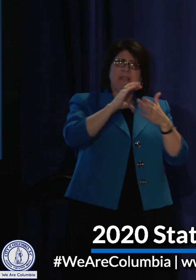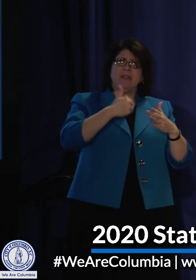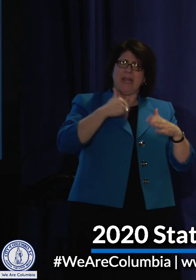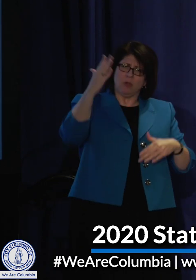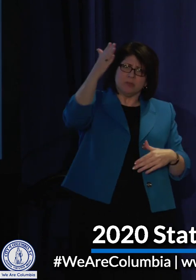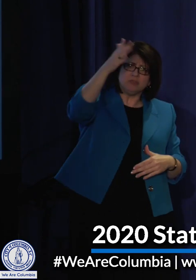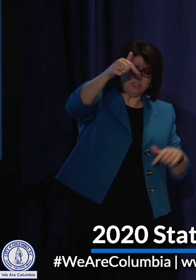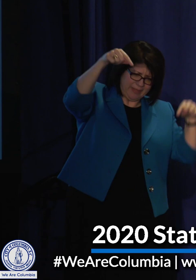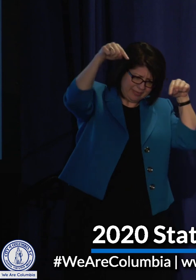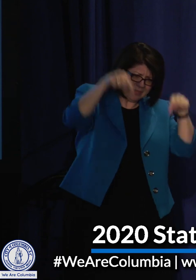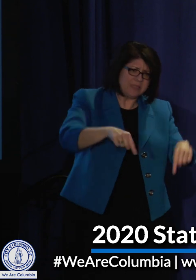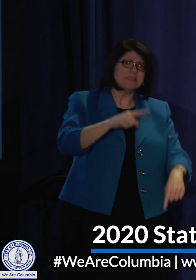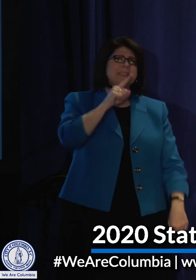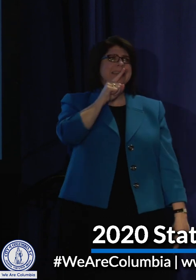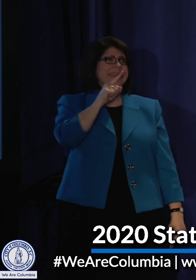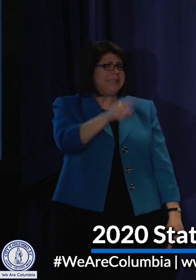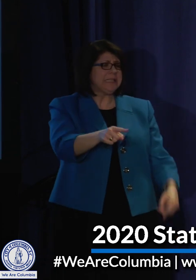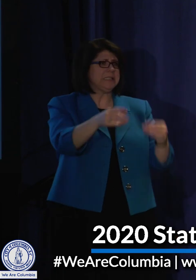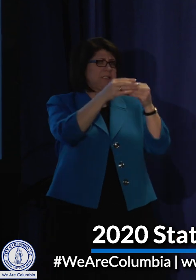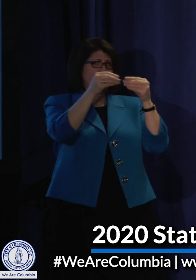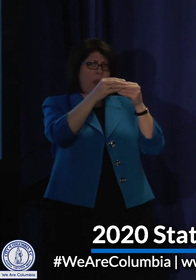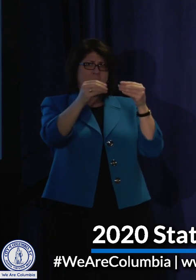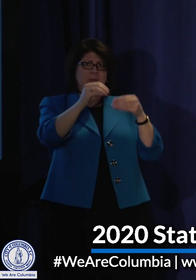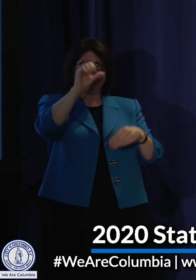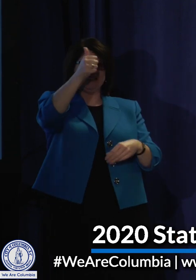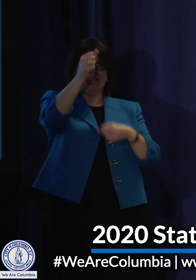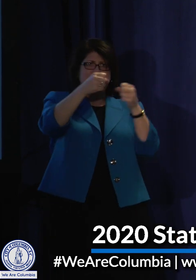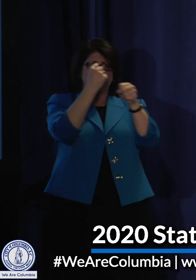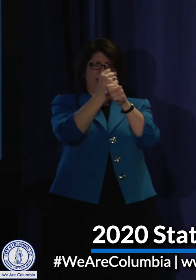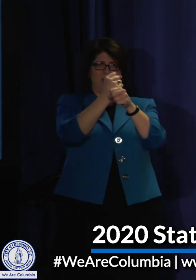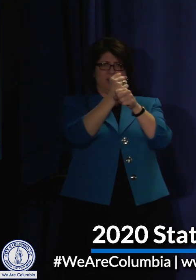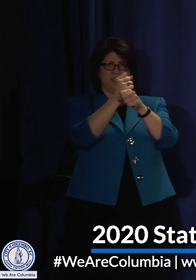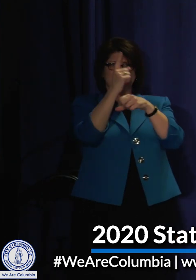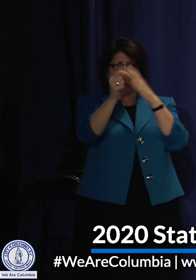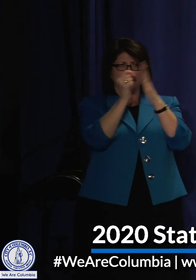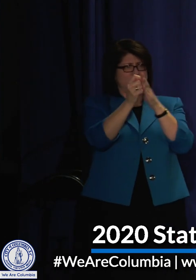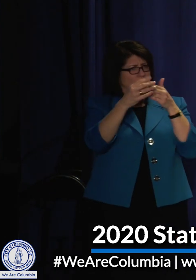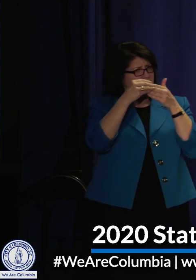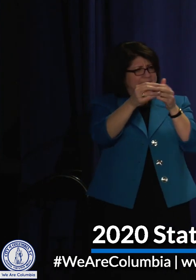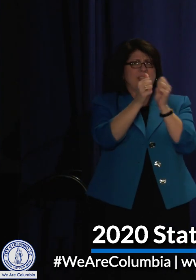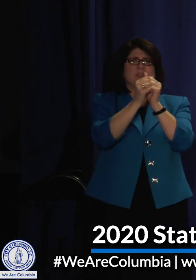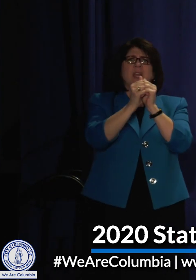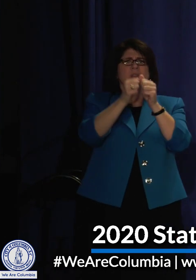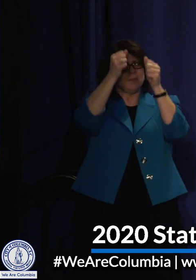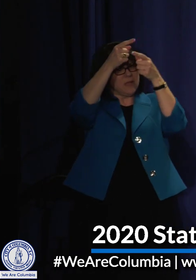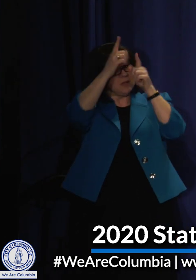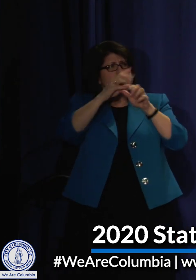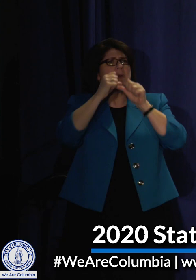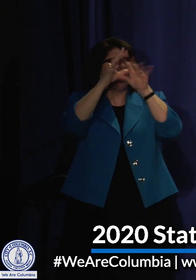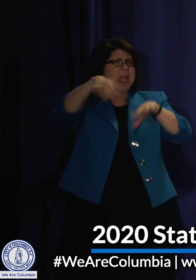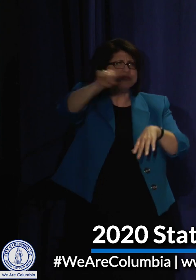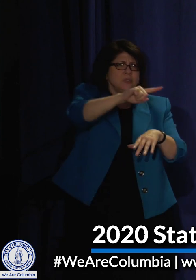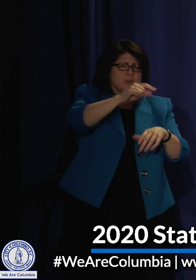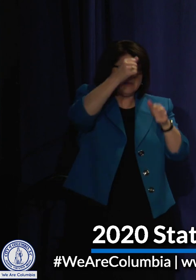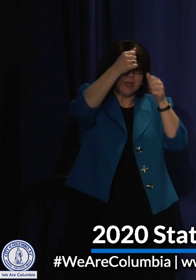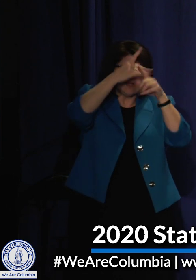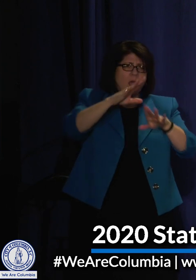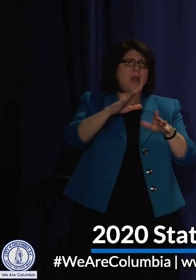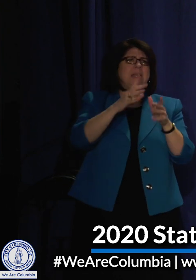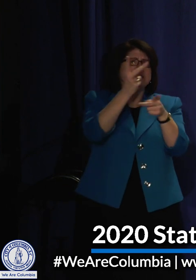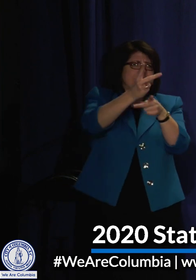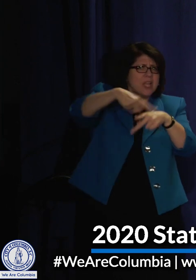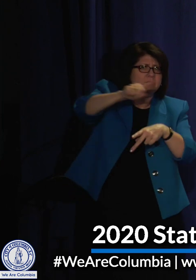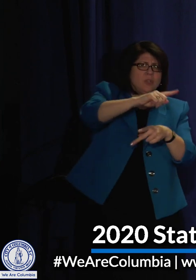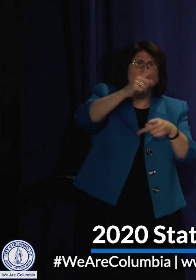this city. This is Columbia's decade. Let's lead it together. May God bless you, and may God keep you, and may